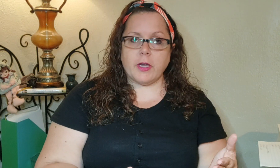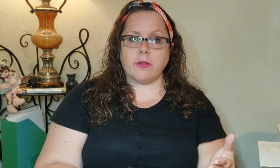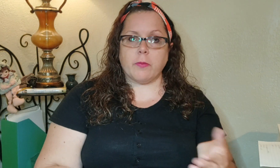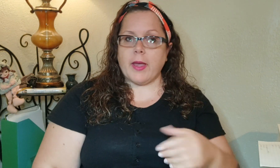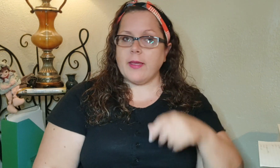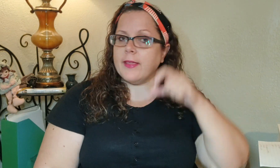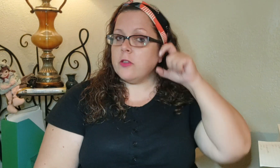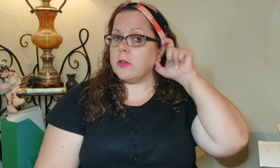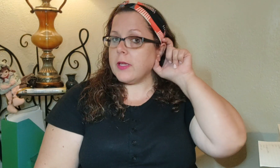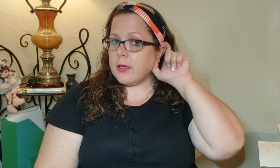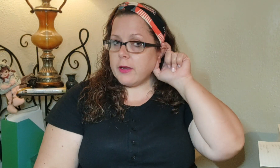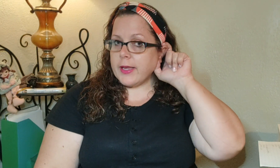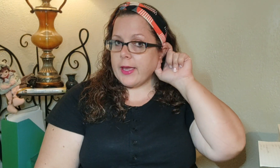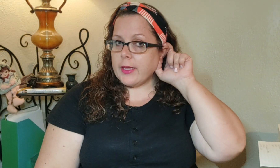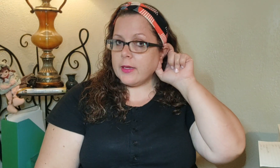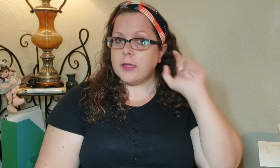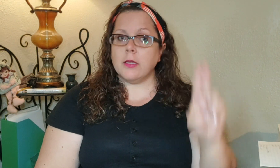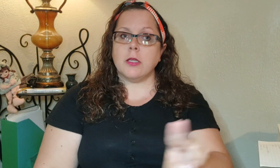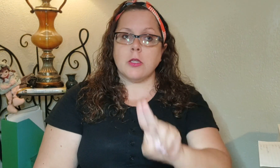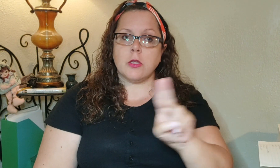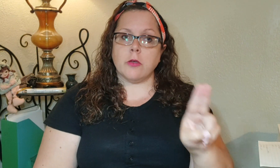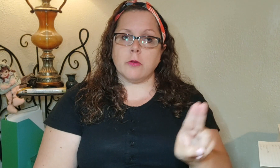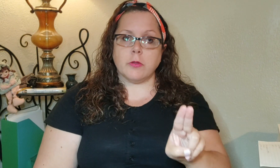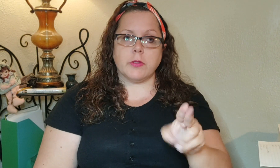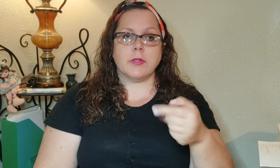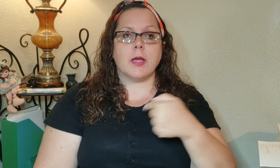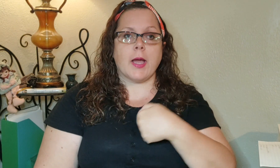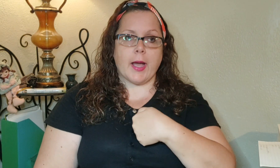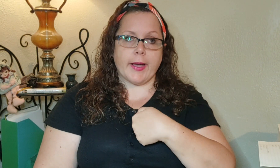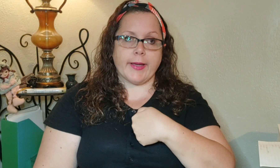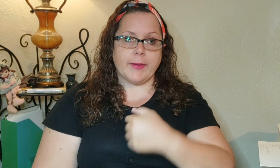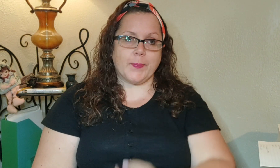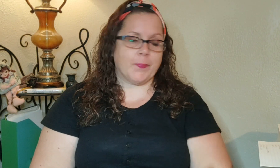other way. They do hearing aid, use I.